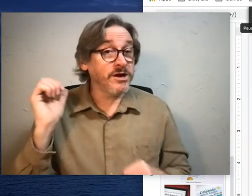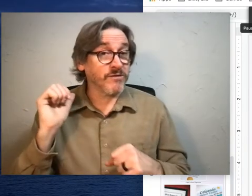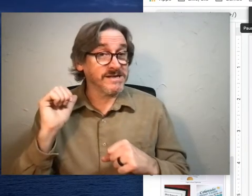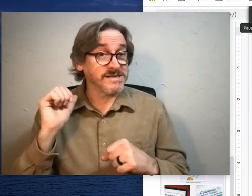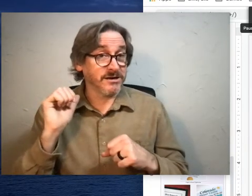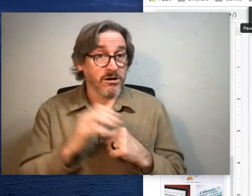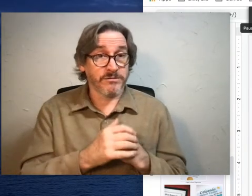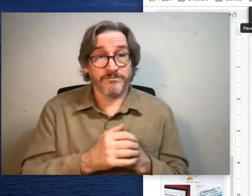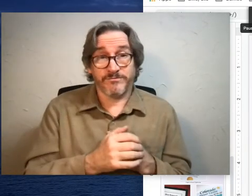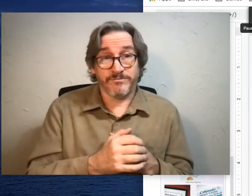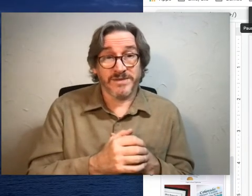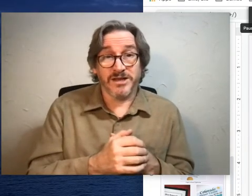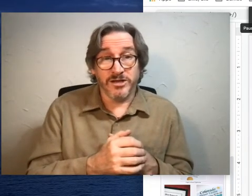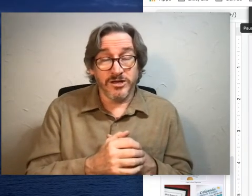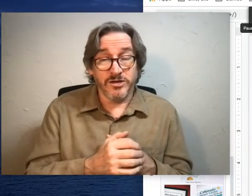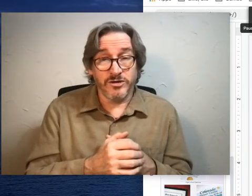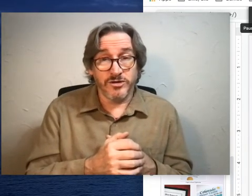Permanent resident card.